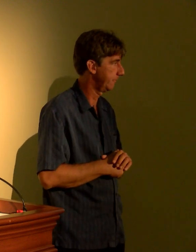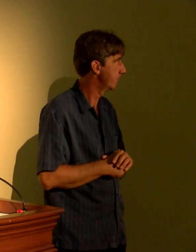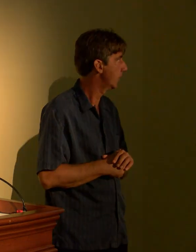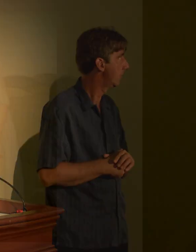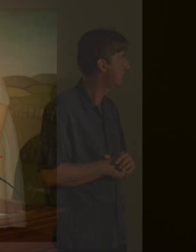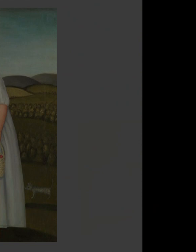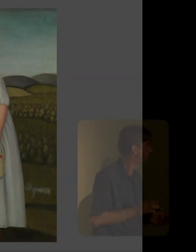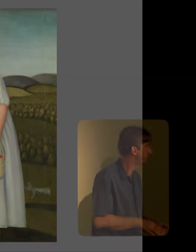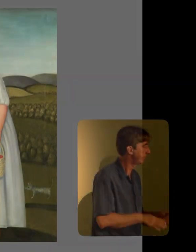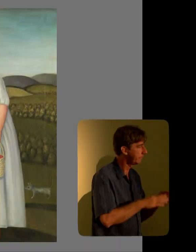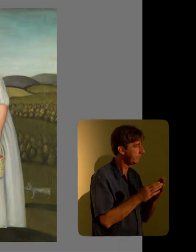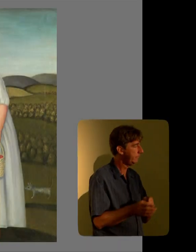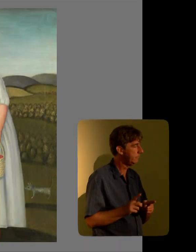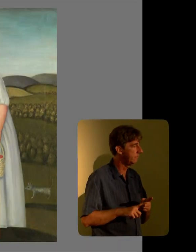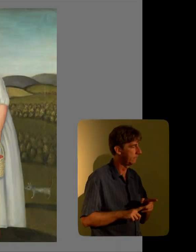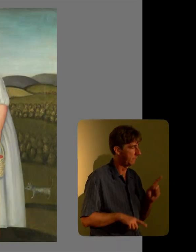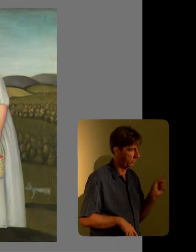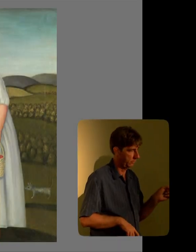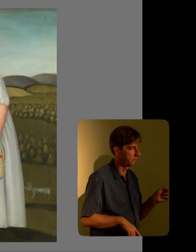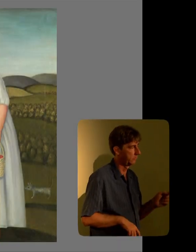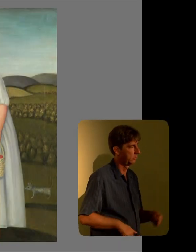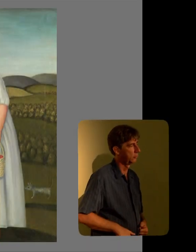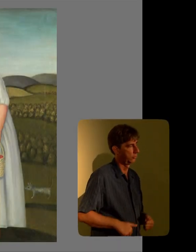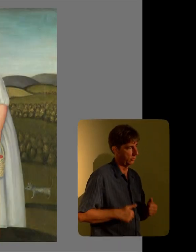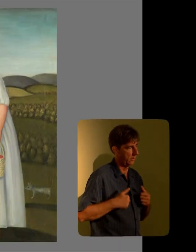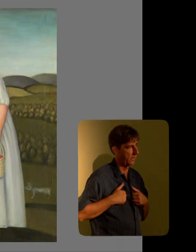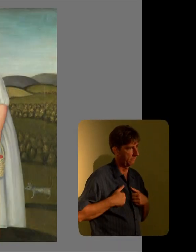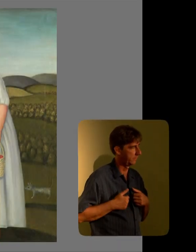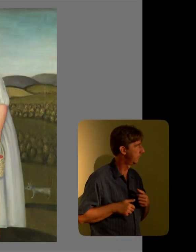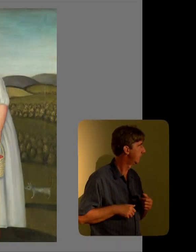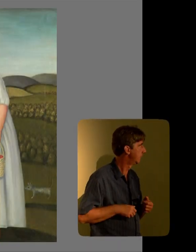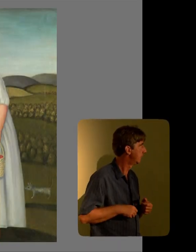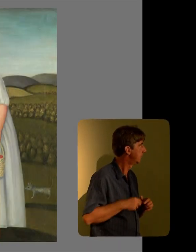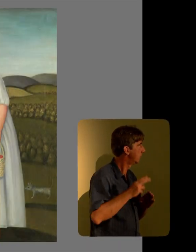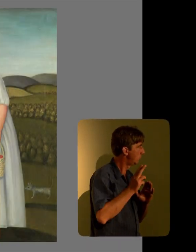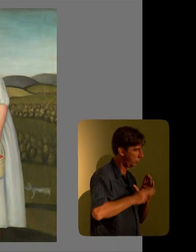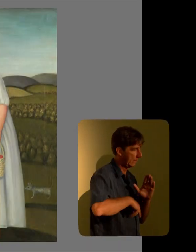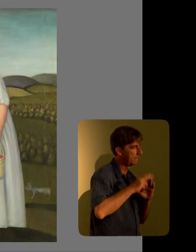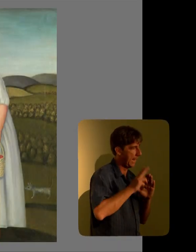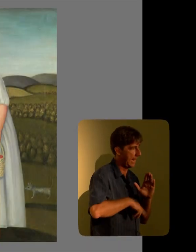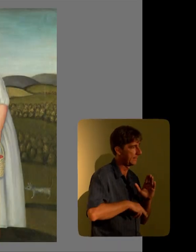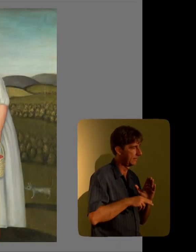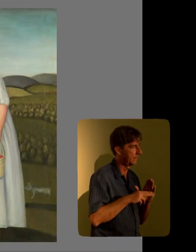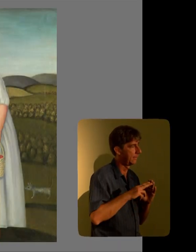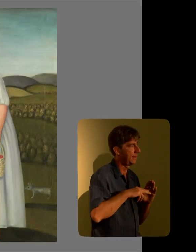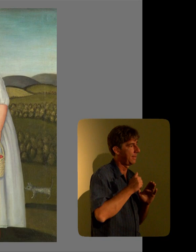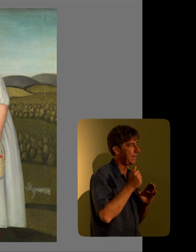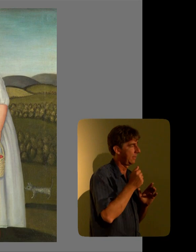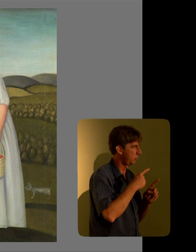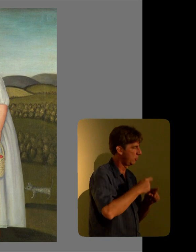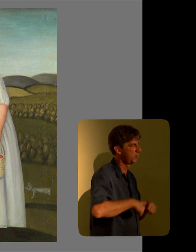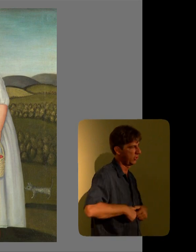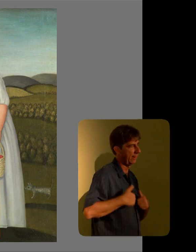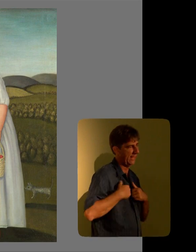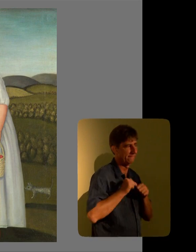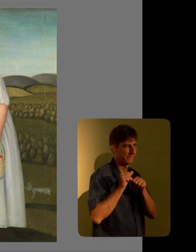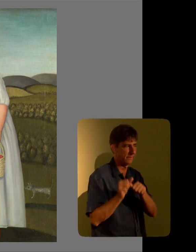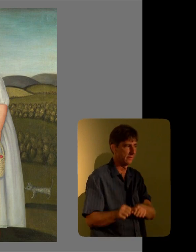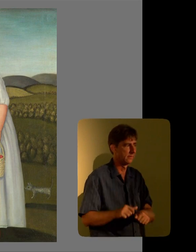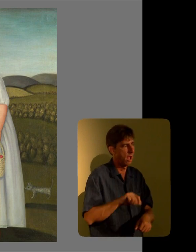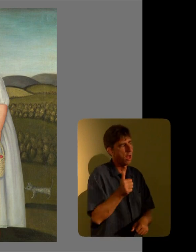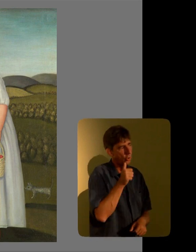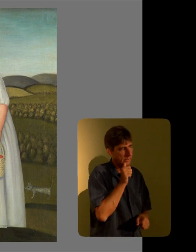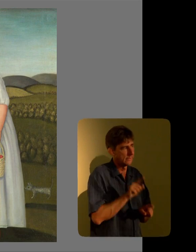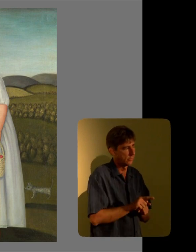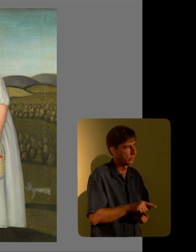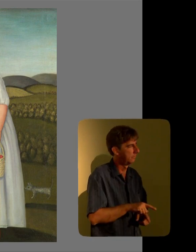Betsy Brewster, painted at about the same time. We know she lived because she poses for Brewster again in 1830. But again, a very beautiful,